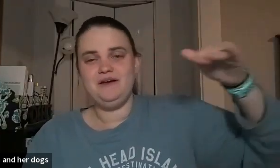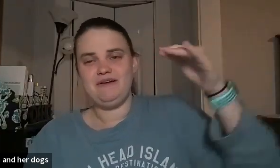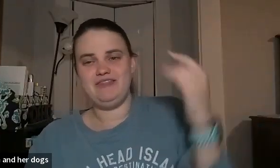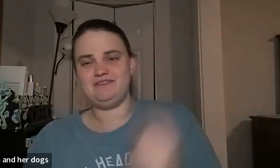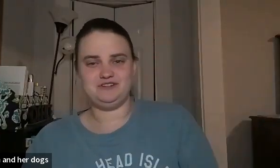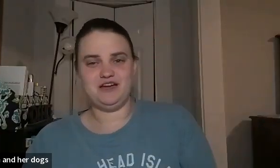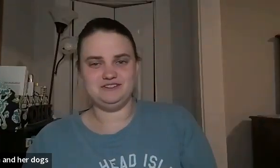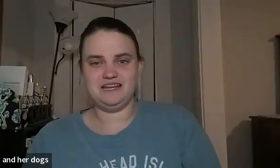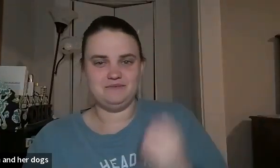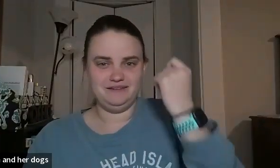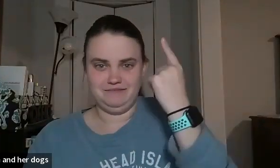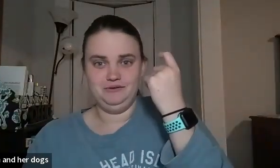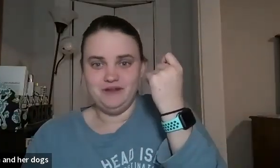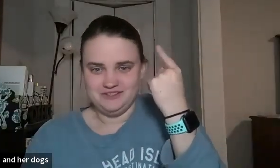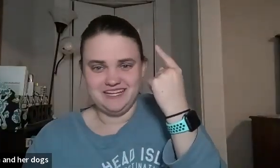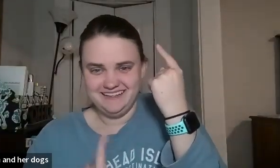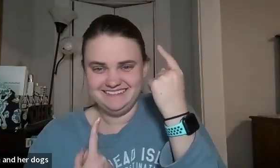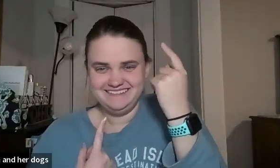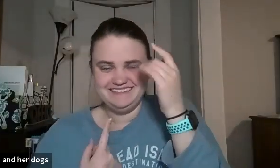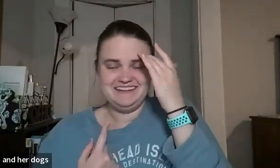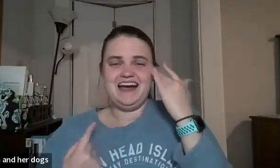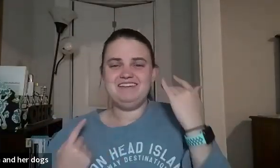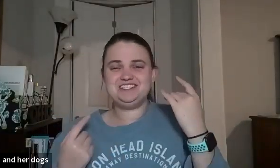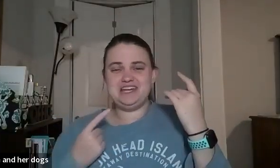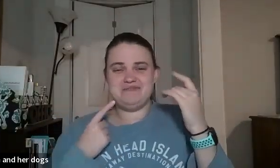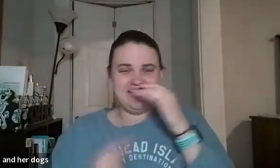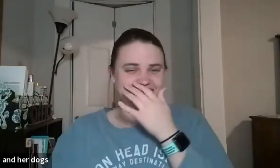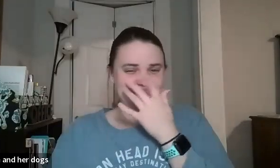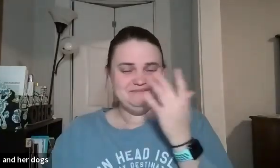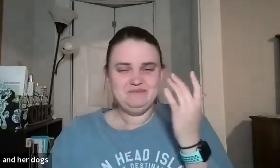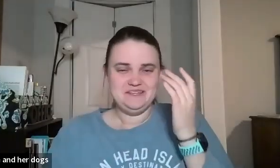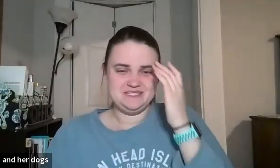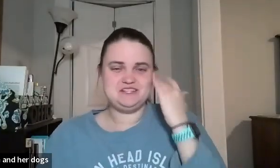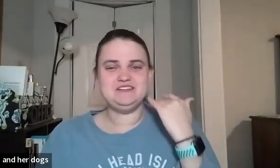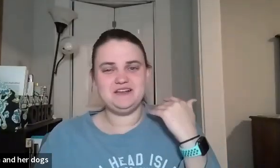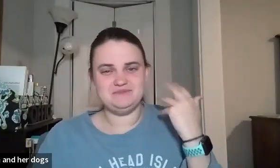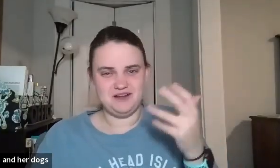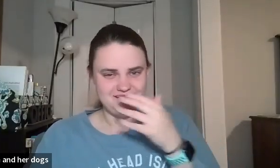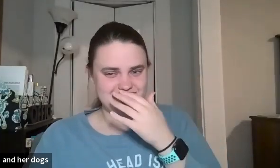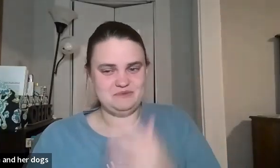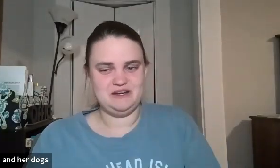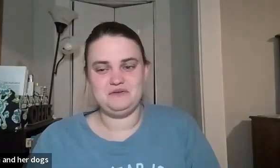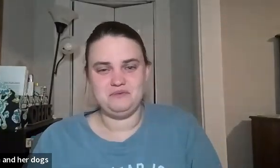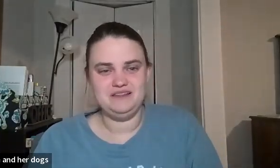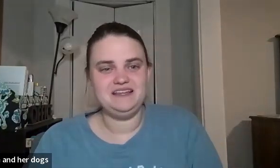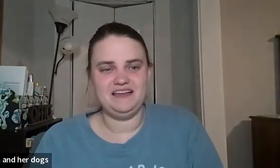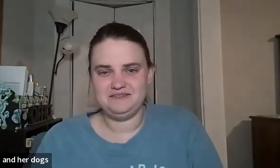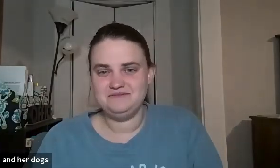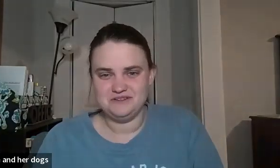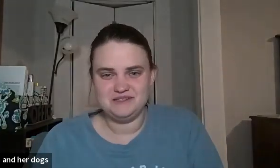And then for understand, I'm like, I don't understand. I'll shake my head, especially if like I'm talking to someone and they're really like confusing